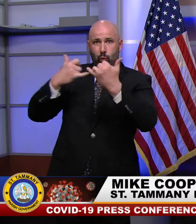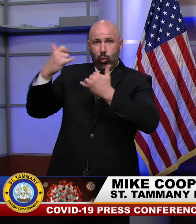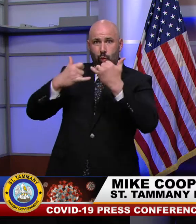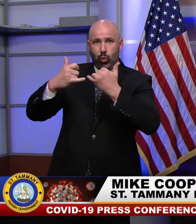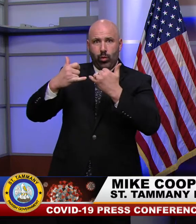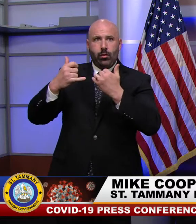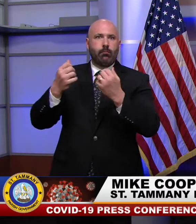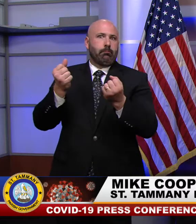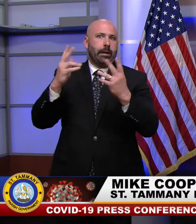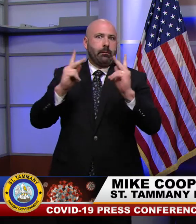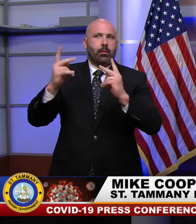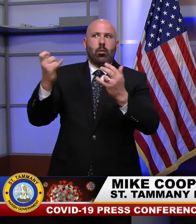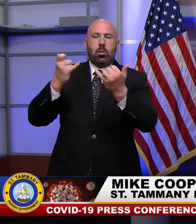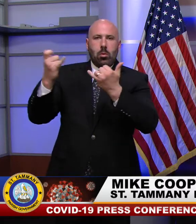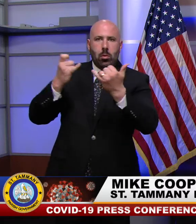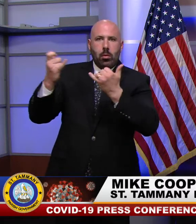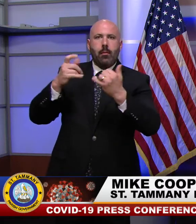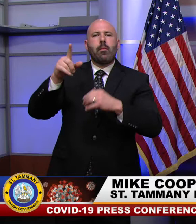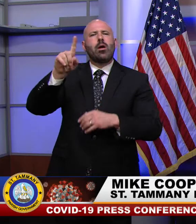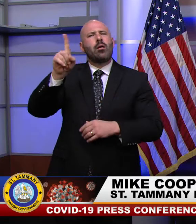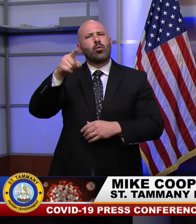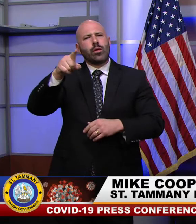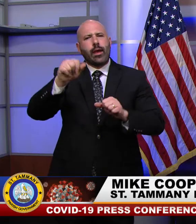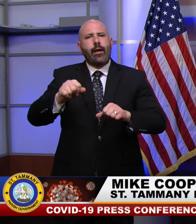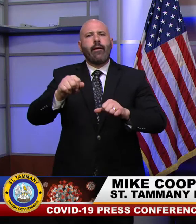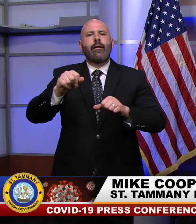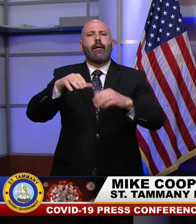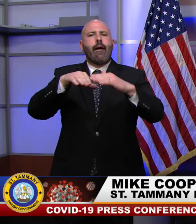more information at their website,